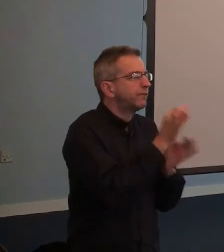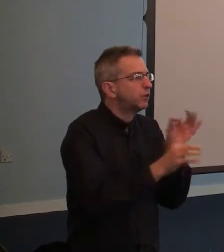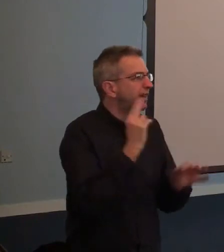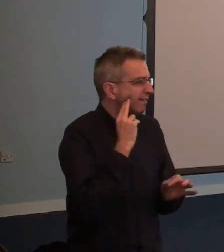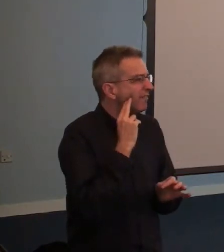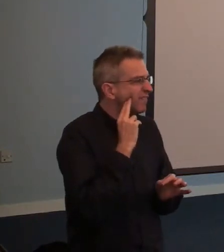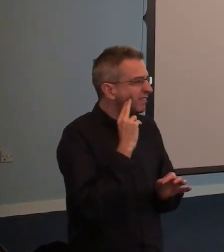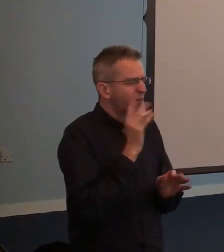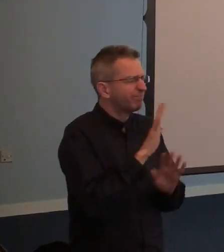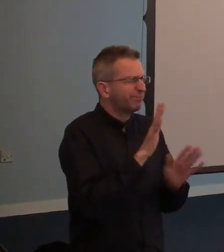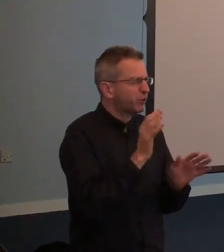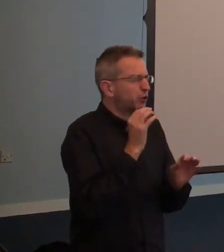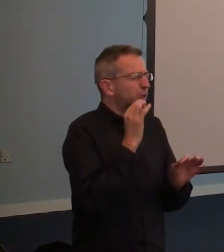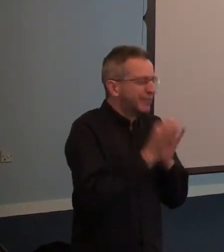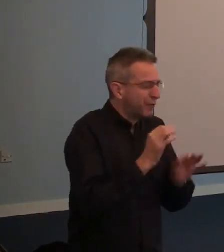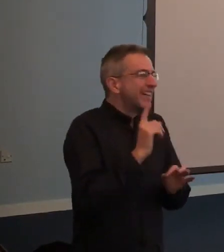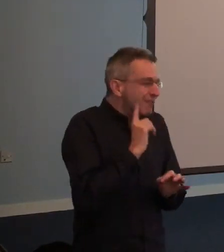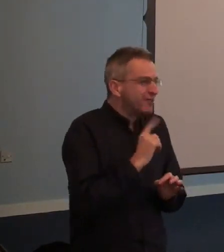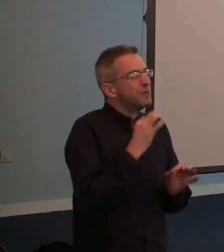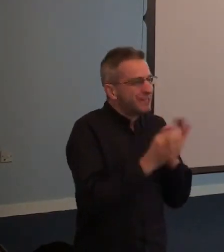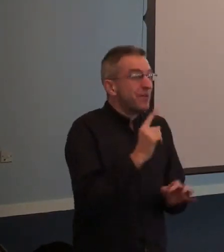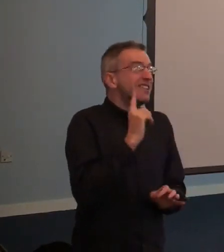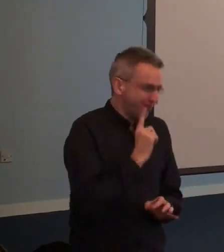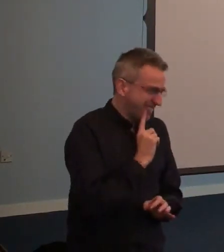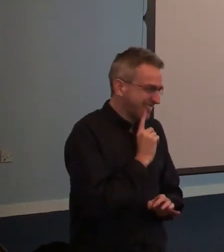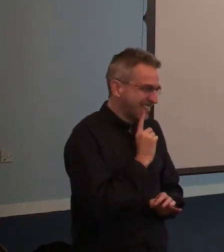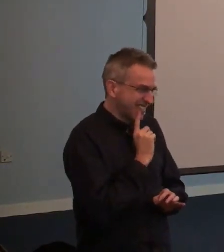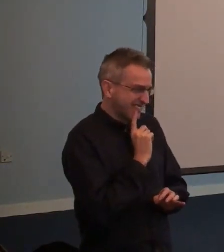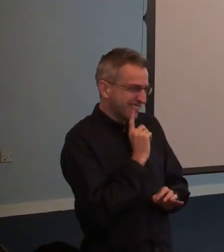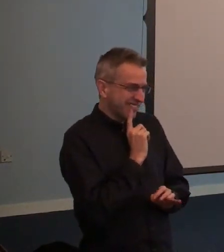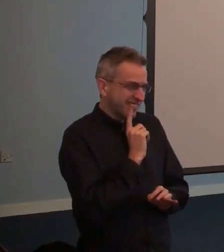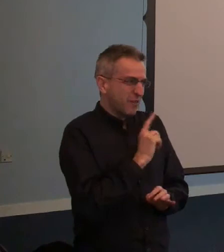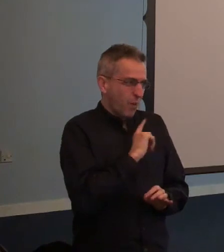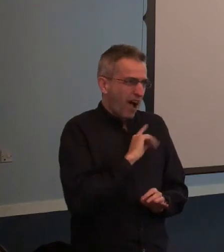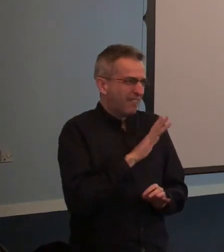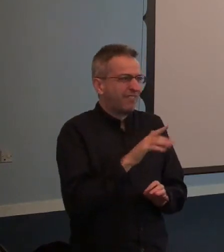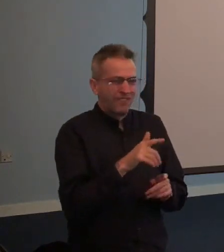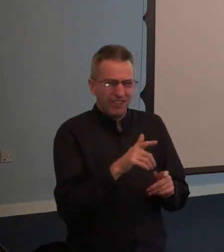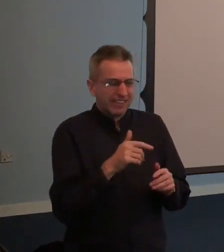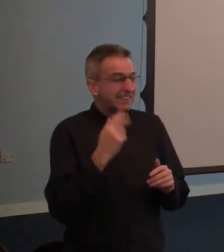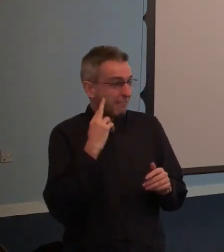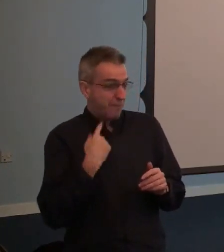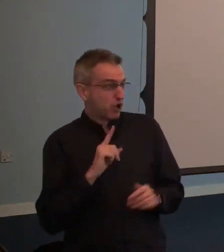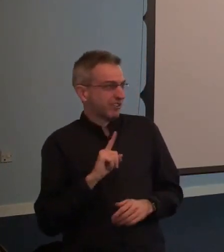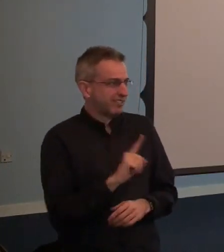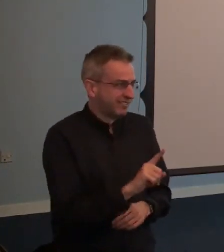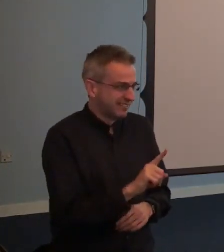I think I explained at the beginning that we had to bring in a hearing person to conduct the interviews with the